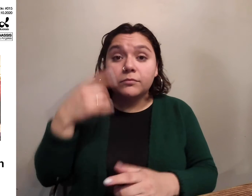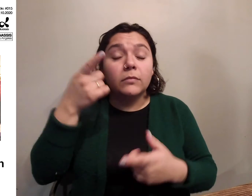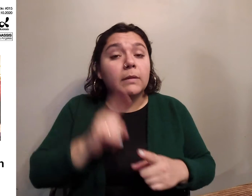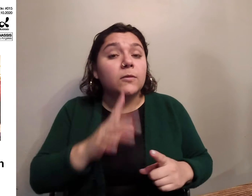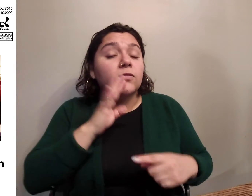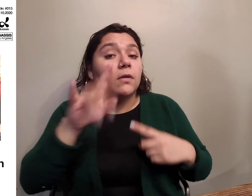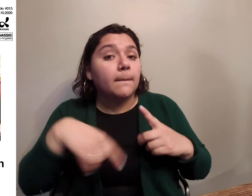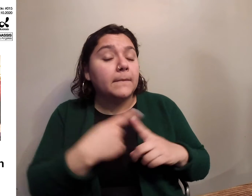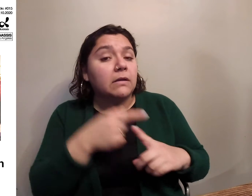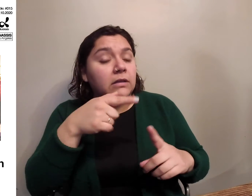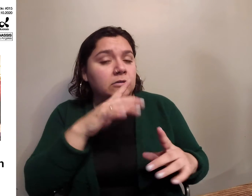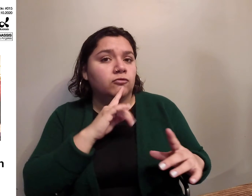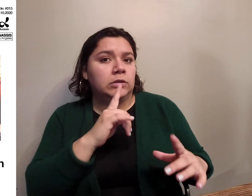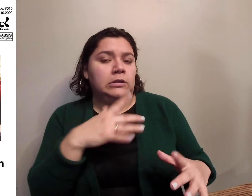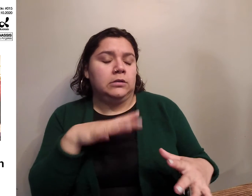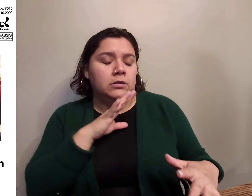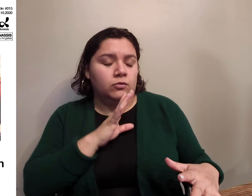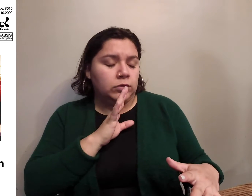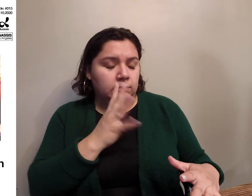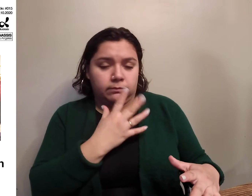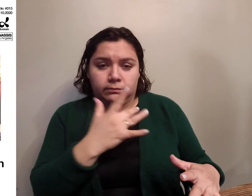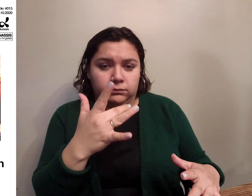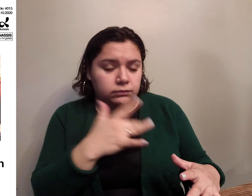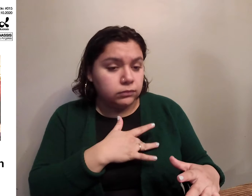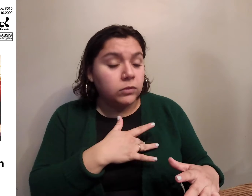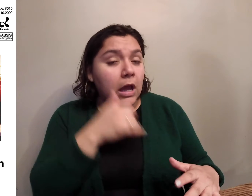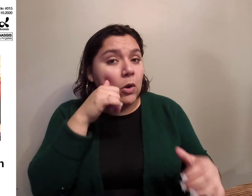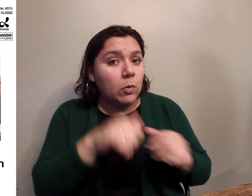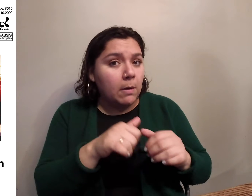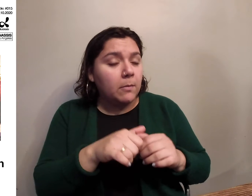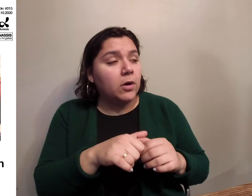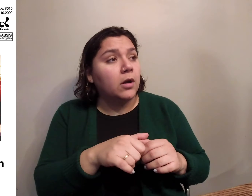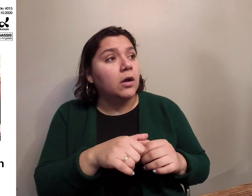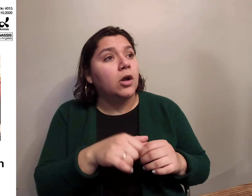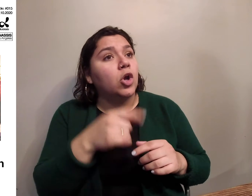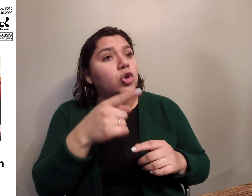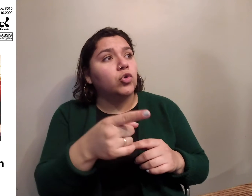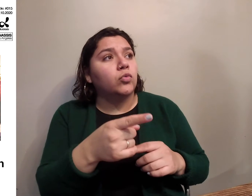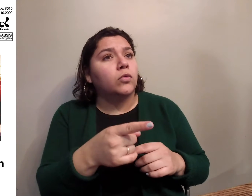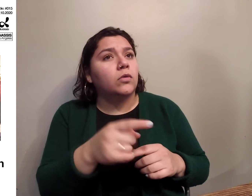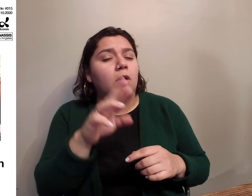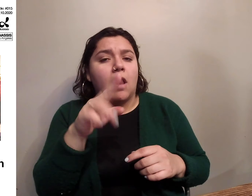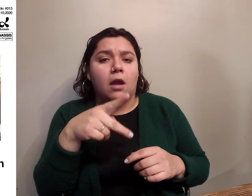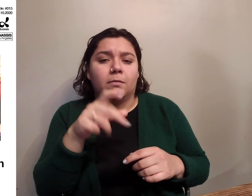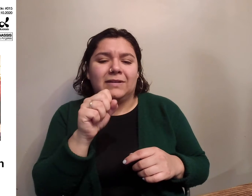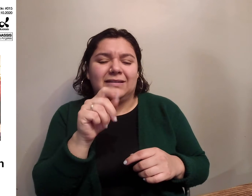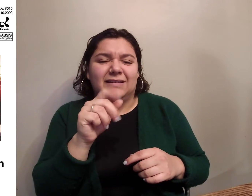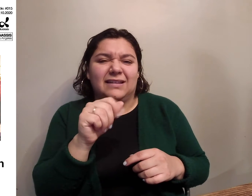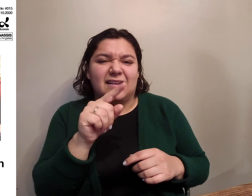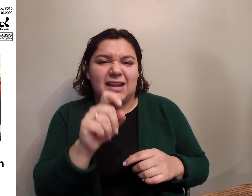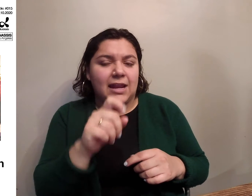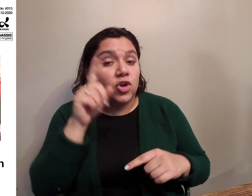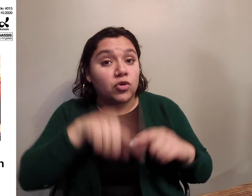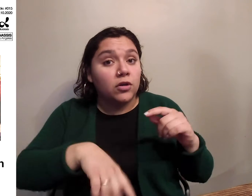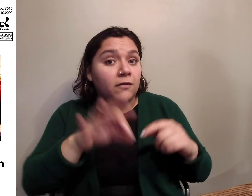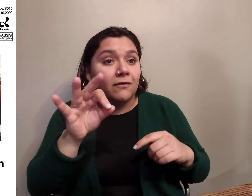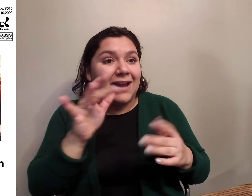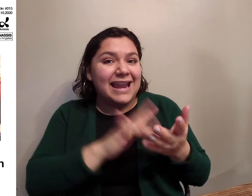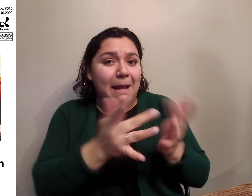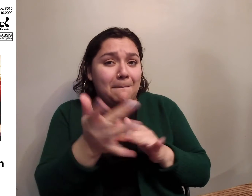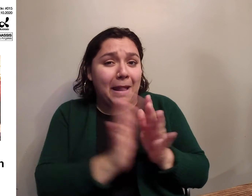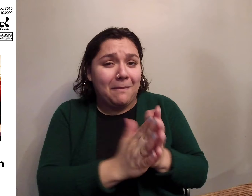spoke about it very movingly. And I remember at one point you were upstate and you couldn't find a